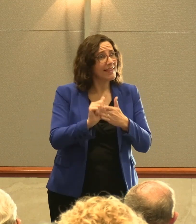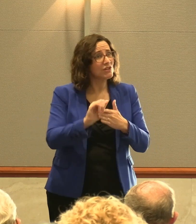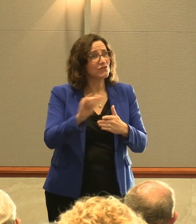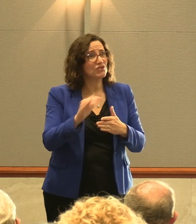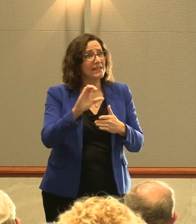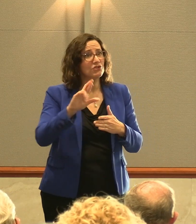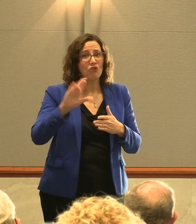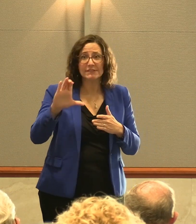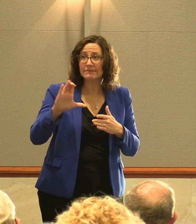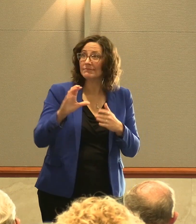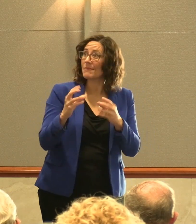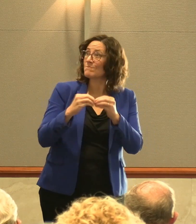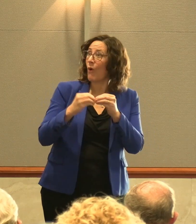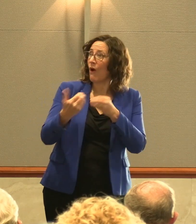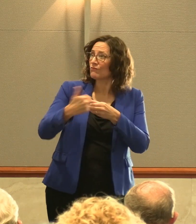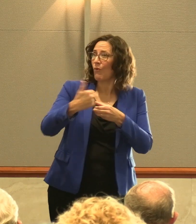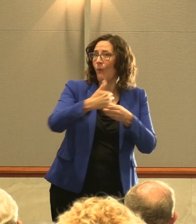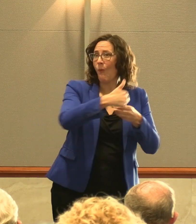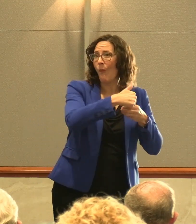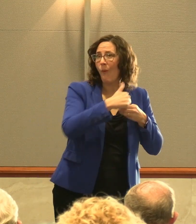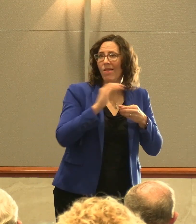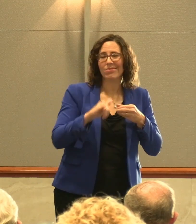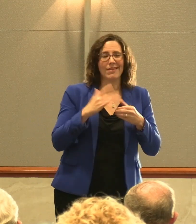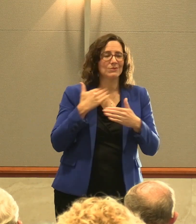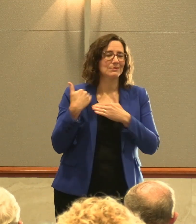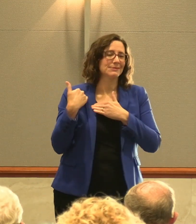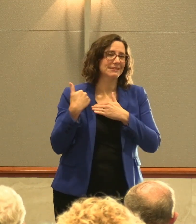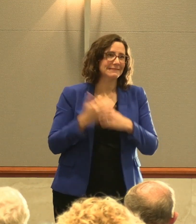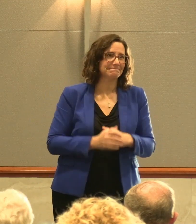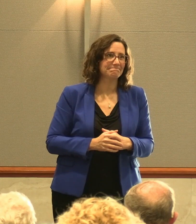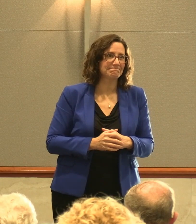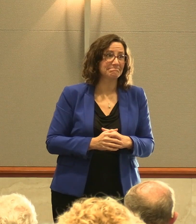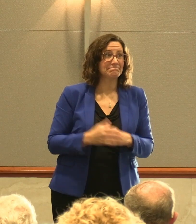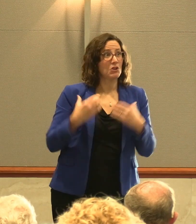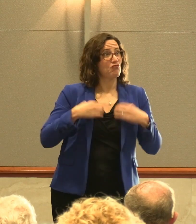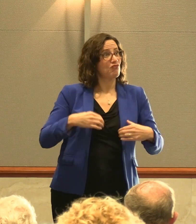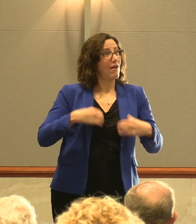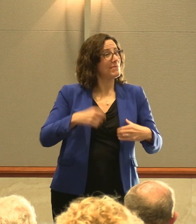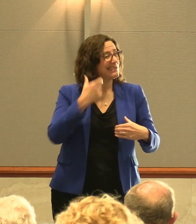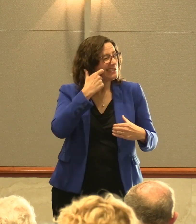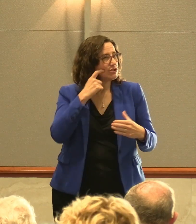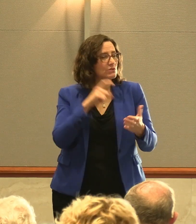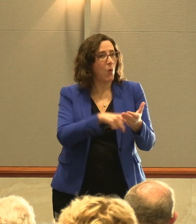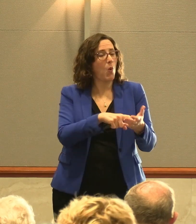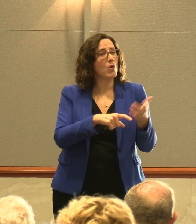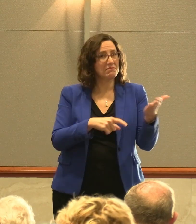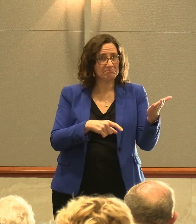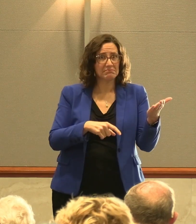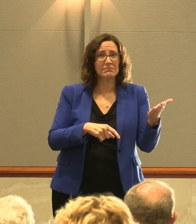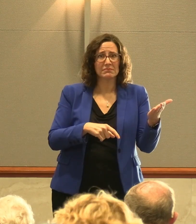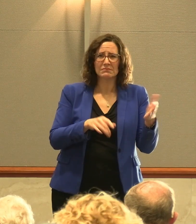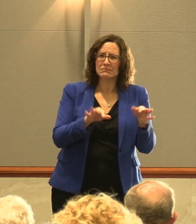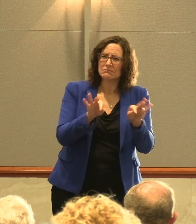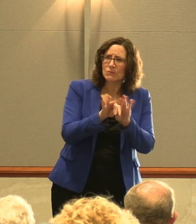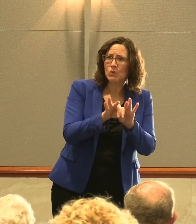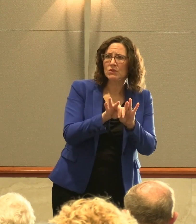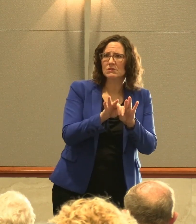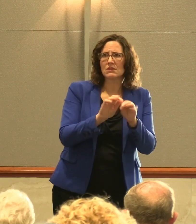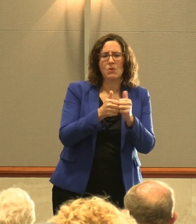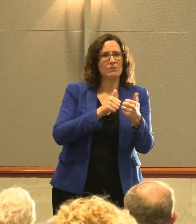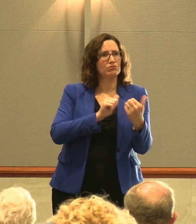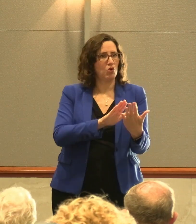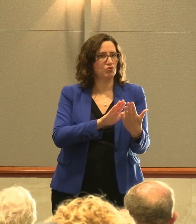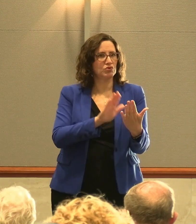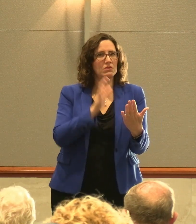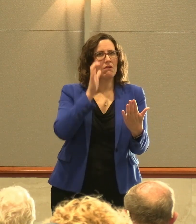others are joining in that great responsibility. As Rabbi Raskin just noted, it is important how we approach